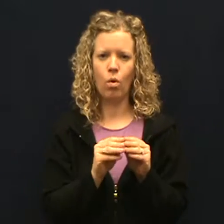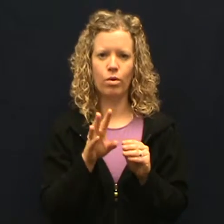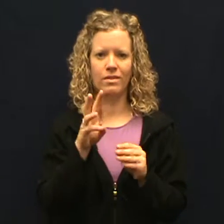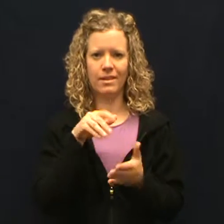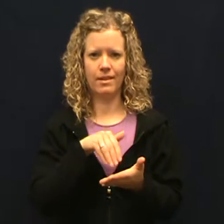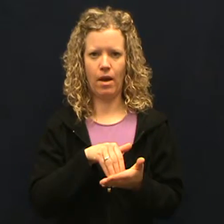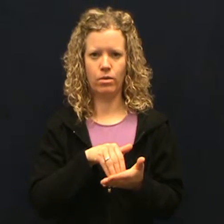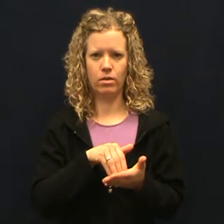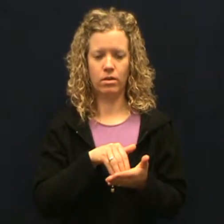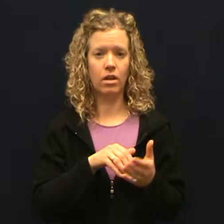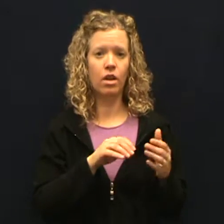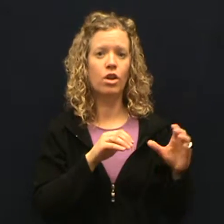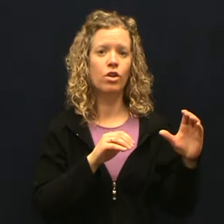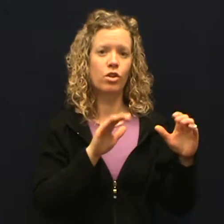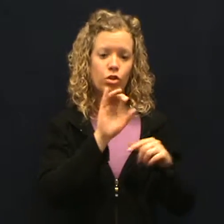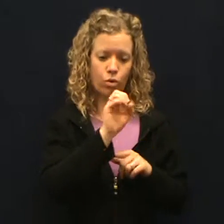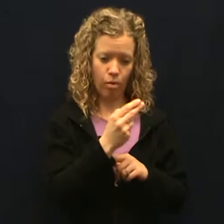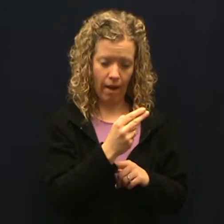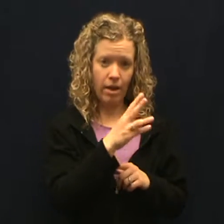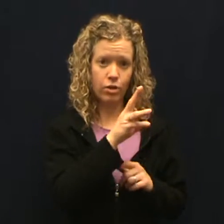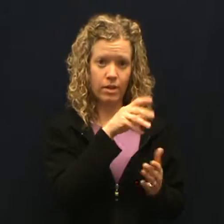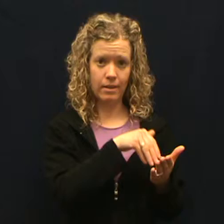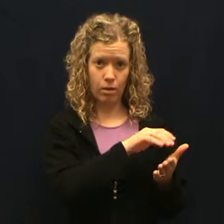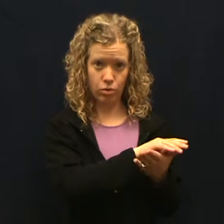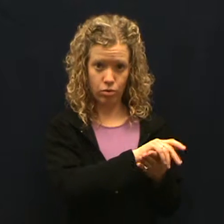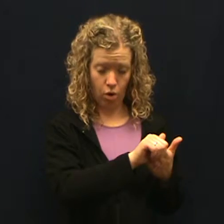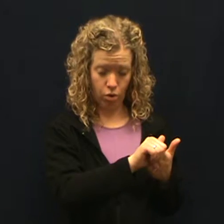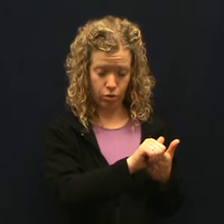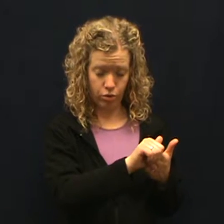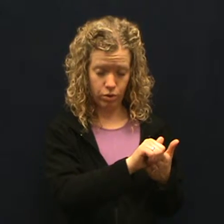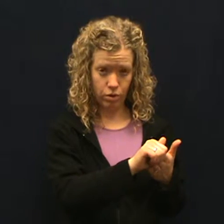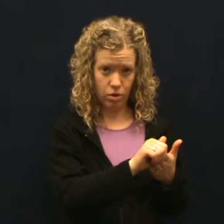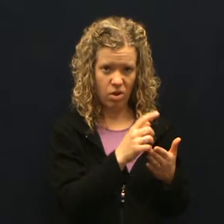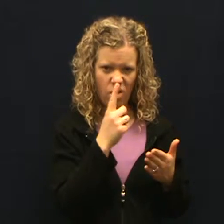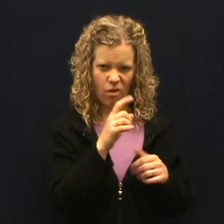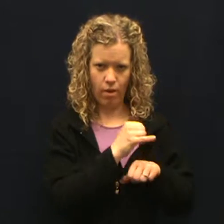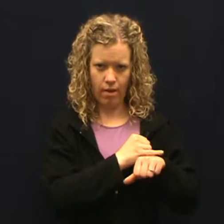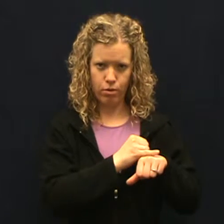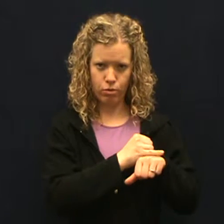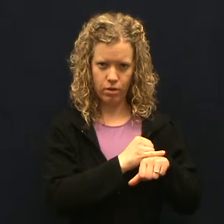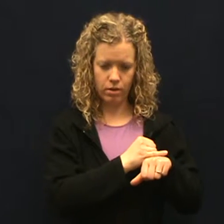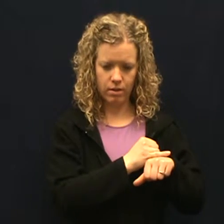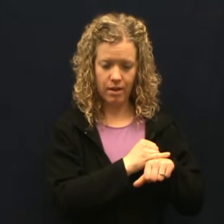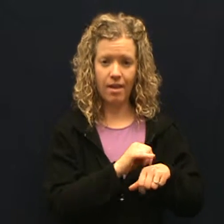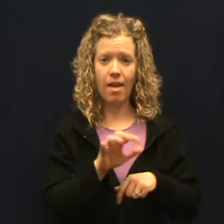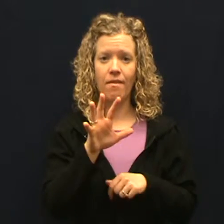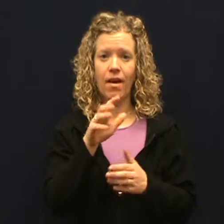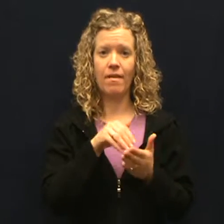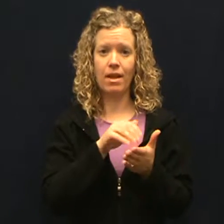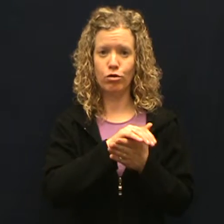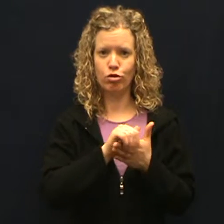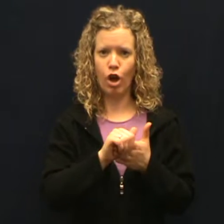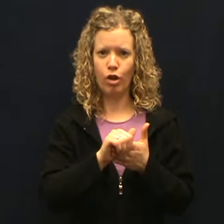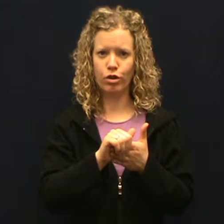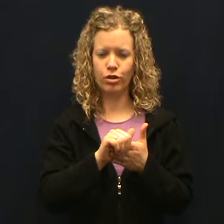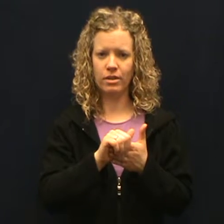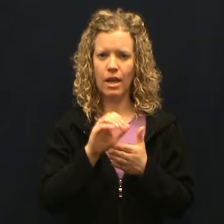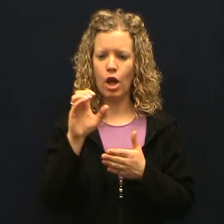get cash of $6,000 for the interest. $5,000 will be credited to interest